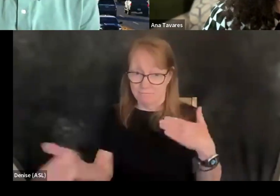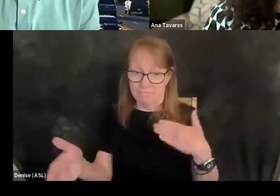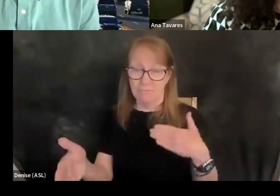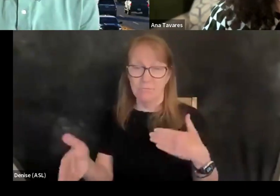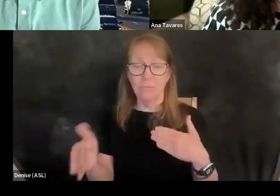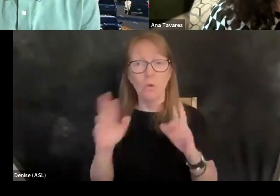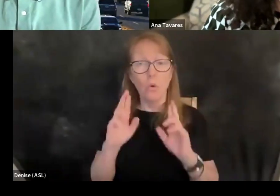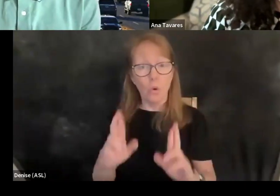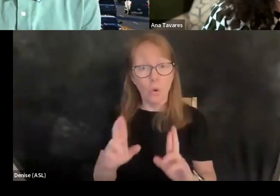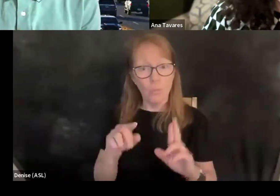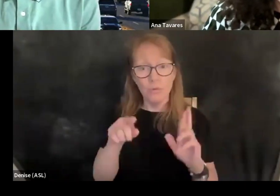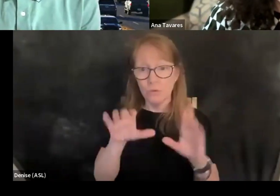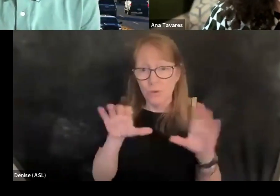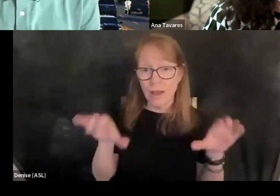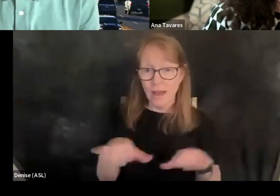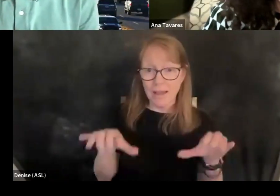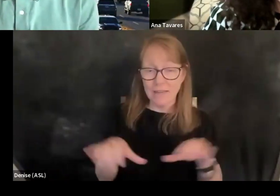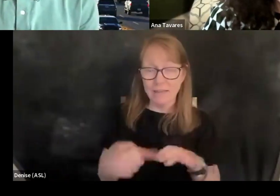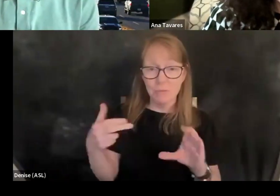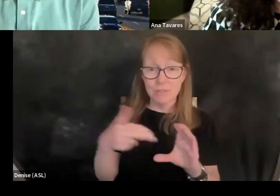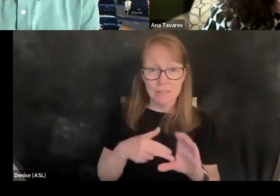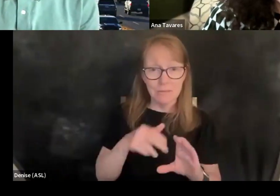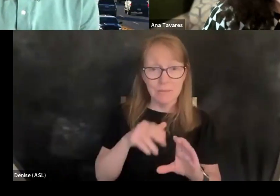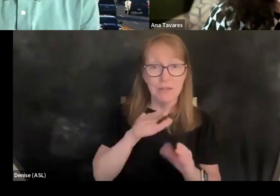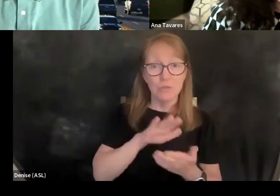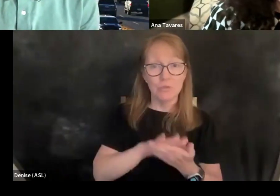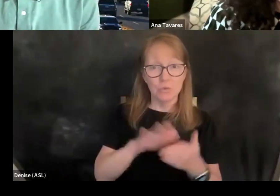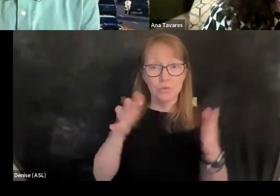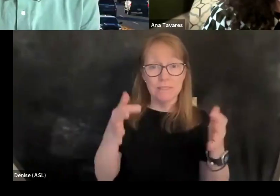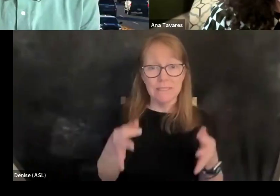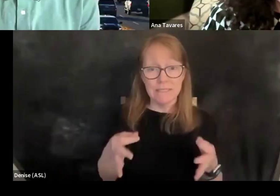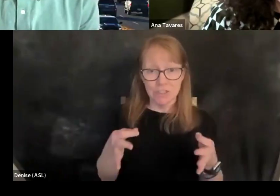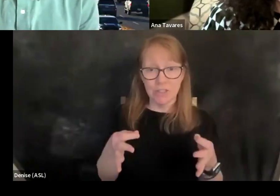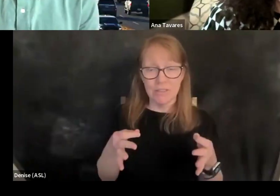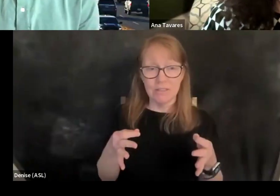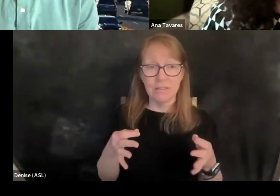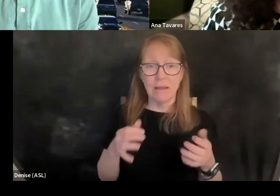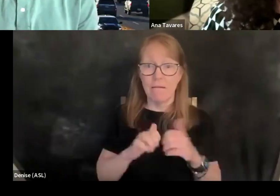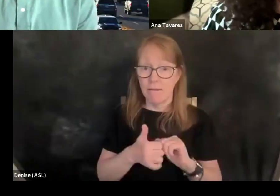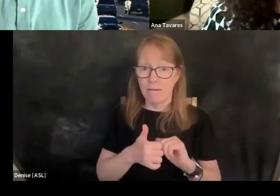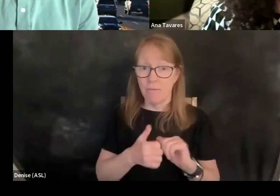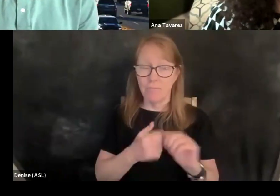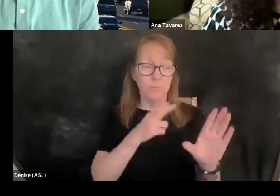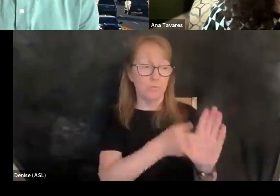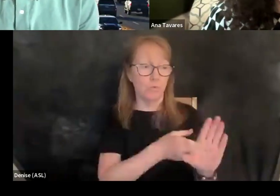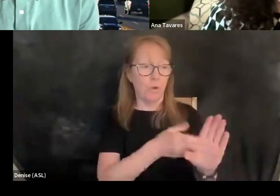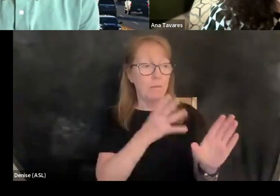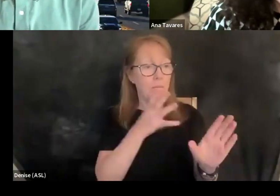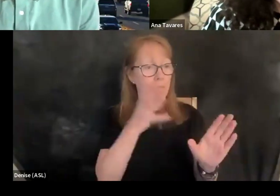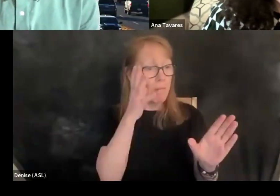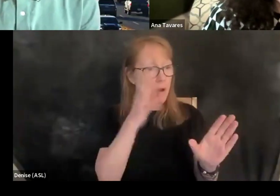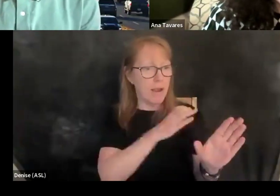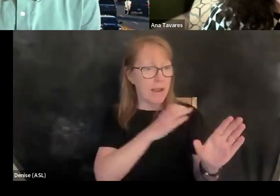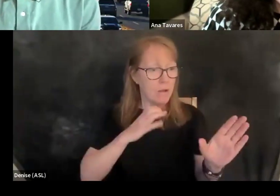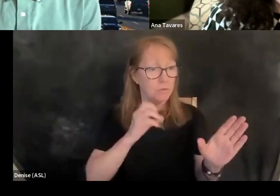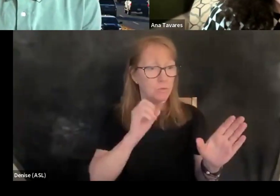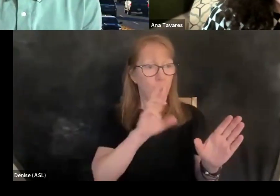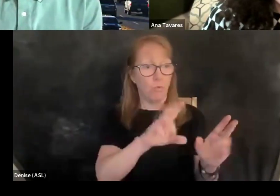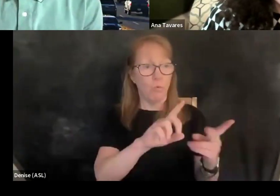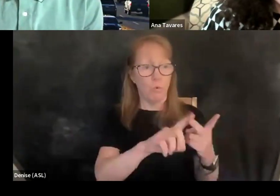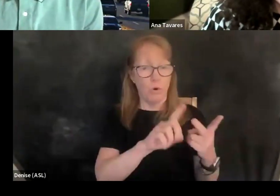your child's school decision-making by joining their parent council and/or school site